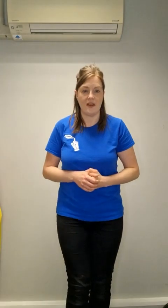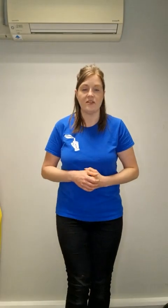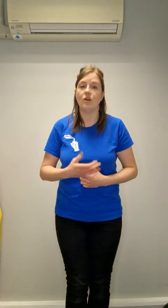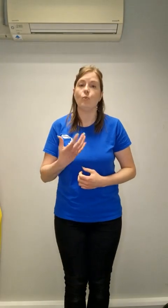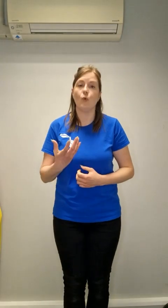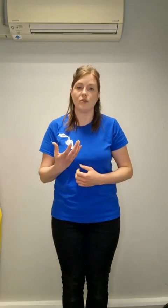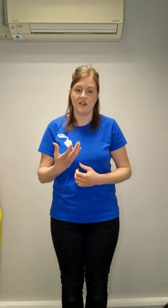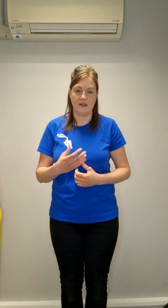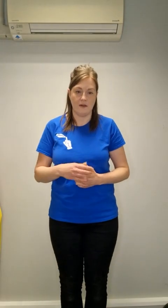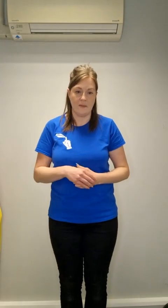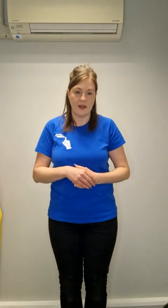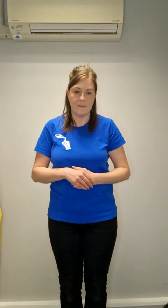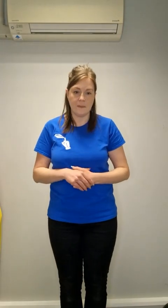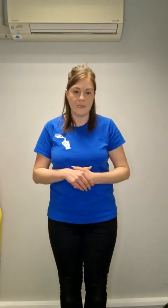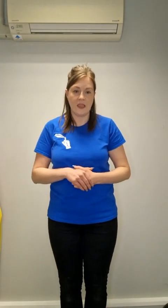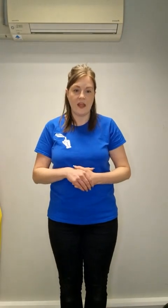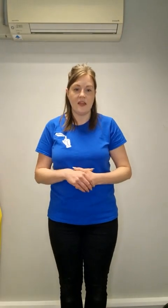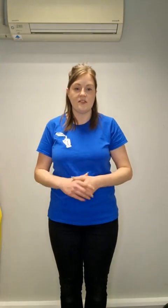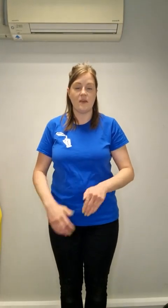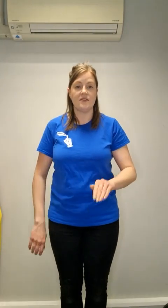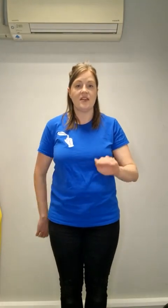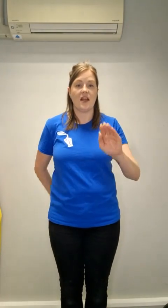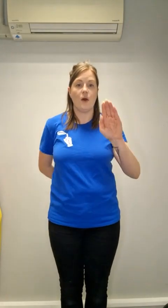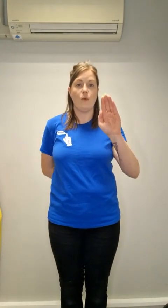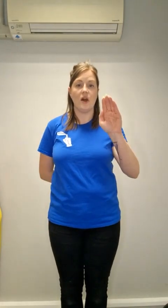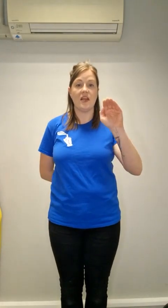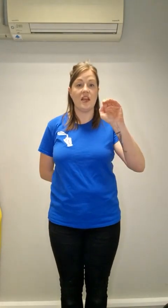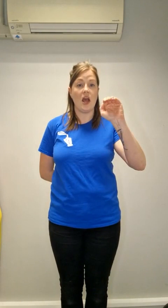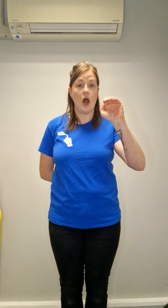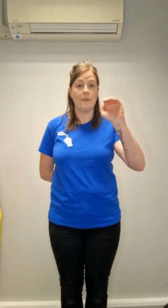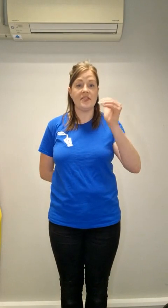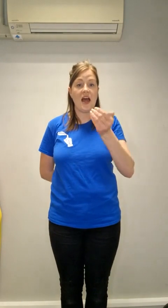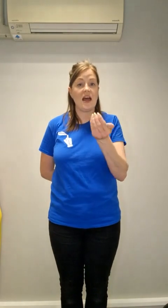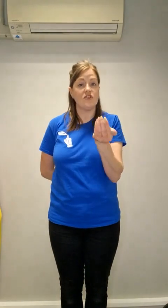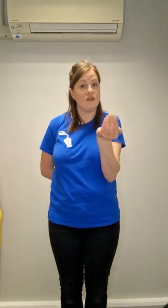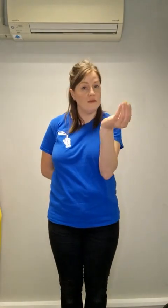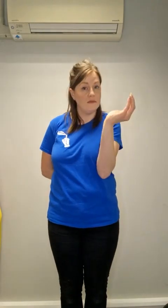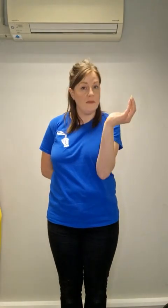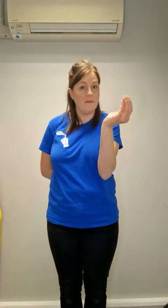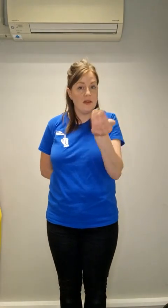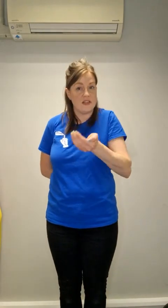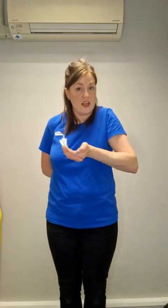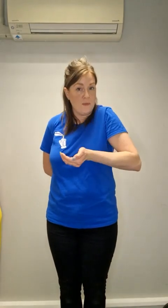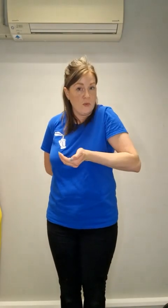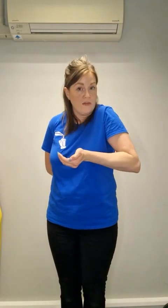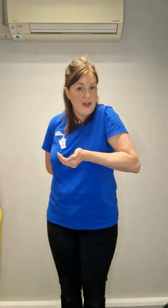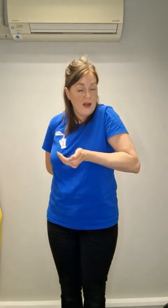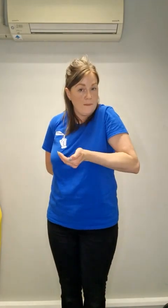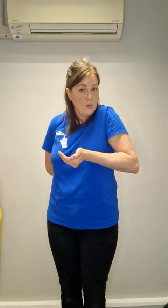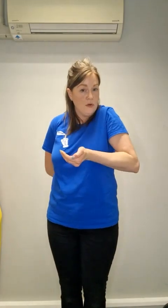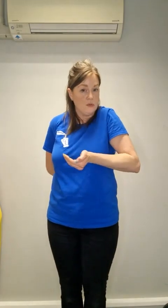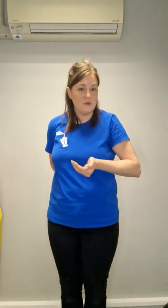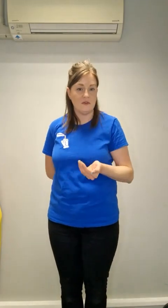so water therapy. So we're going to take our working cupped hand. Remember to keep all of that pool of water in